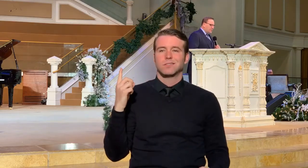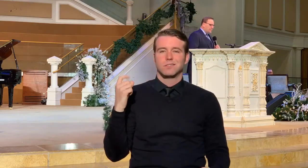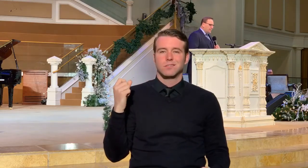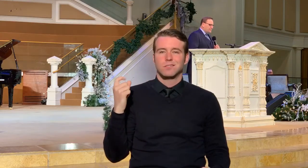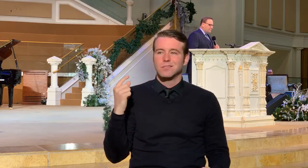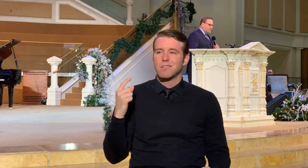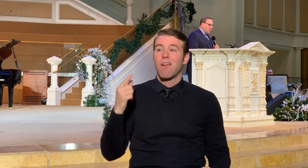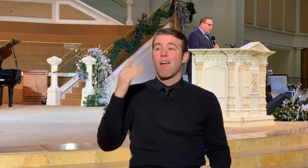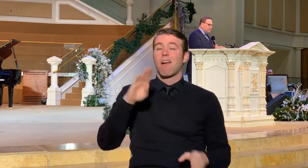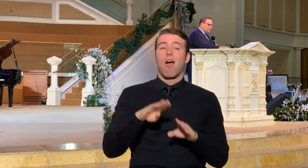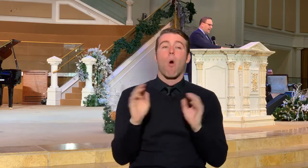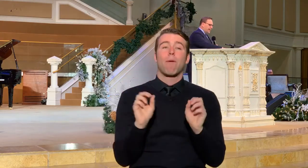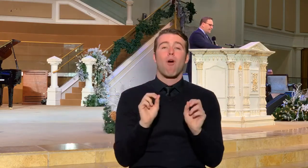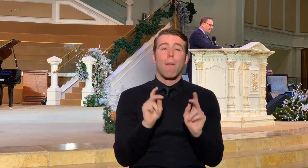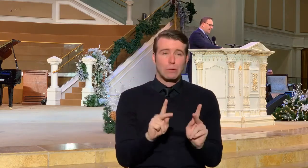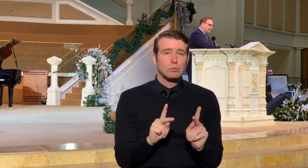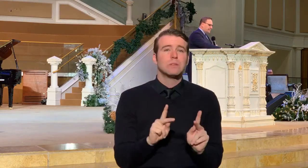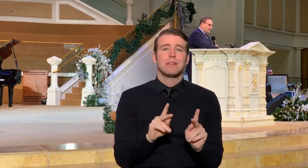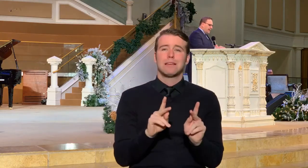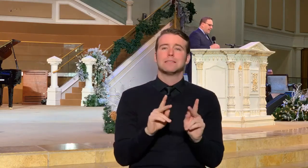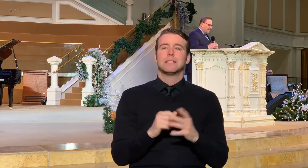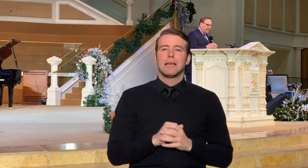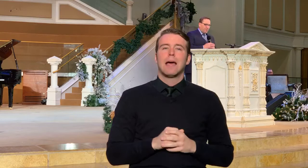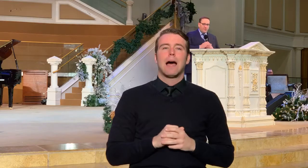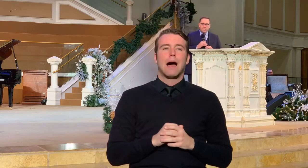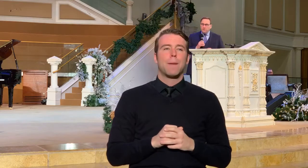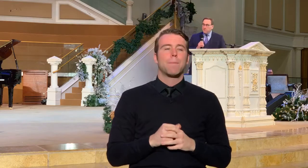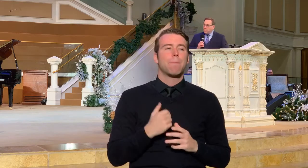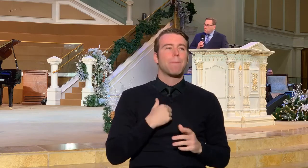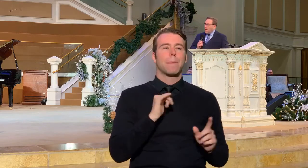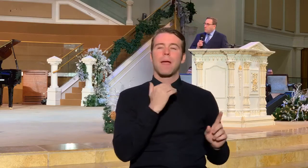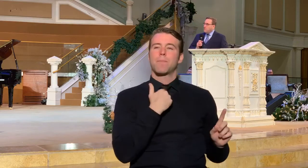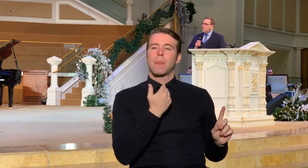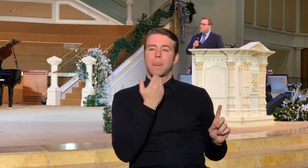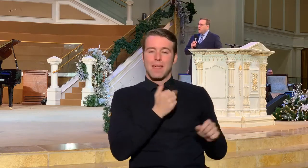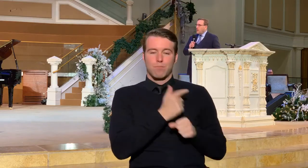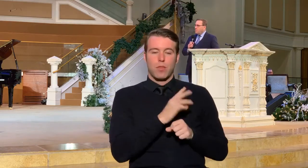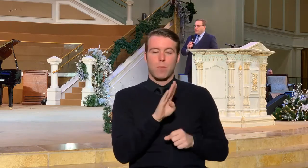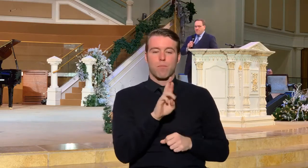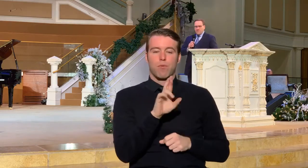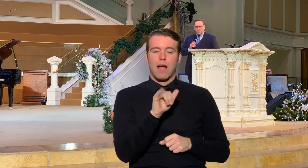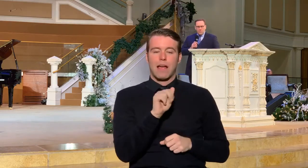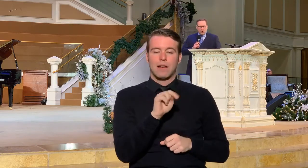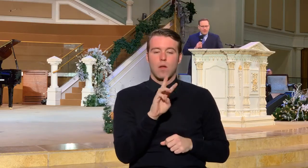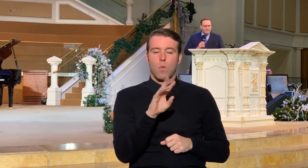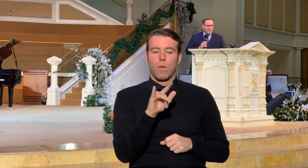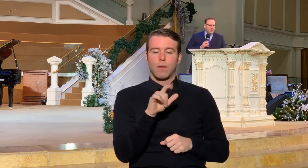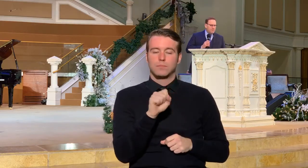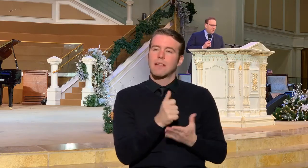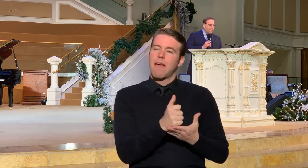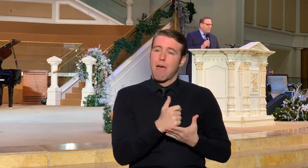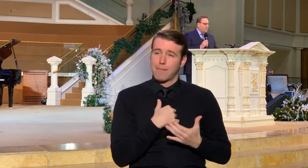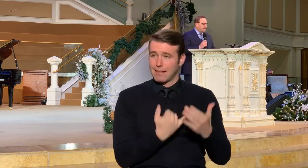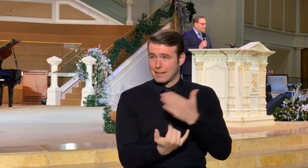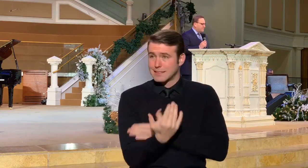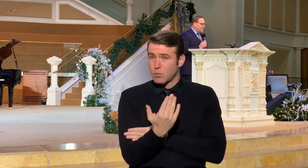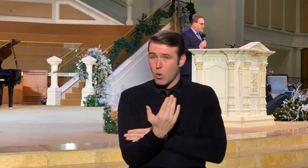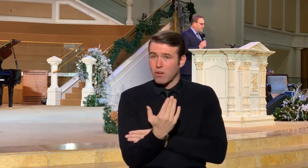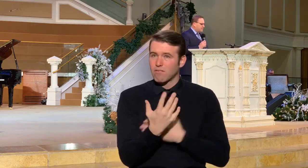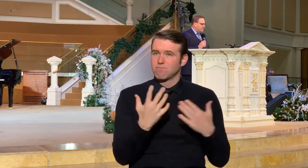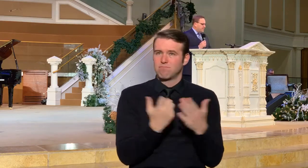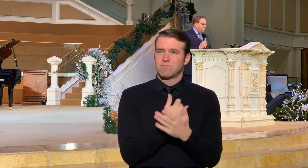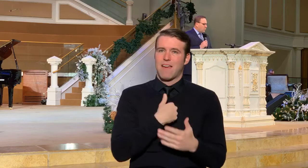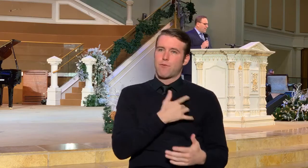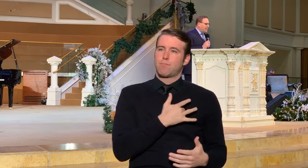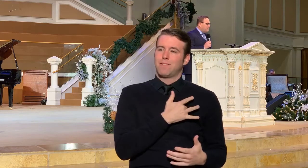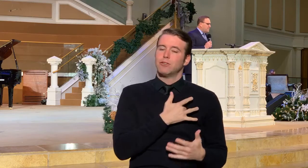God has opened up some doors, and I thank Brother Ryan Williams for helping me this morning. We had the privilege of